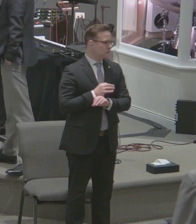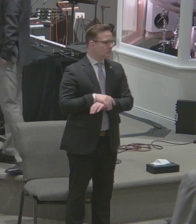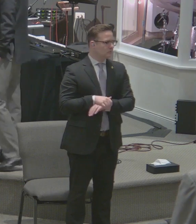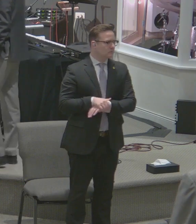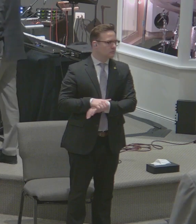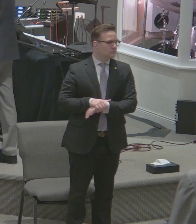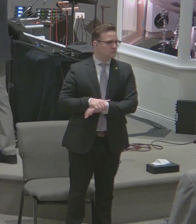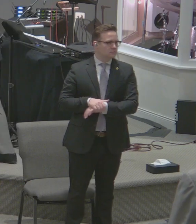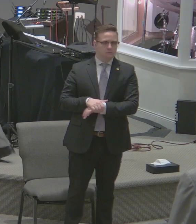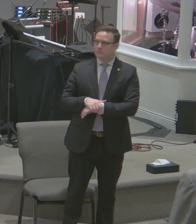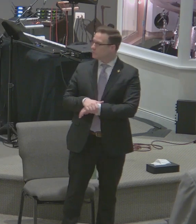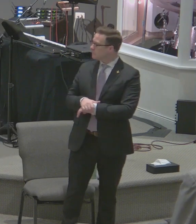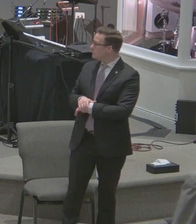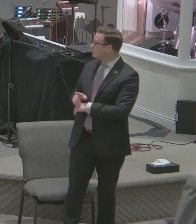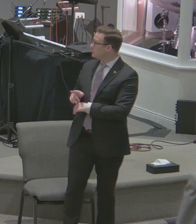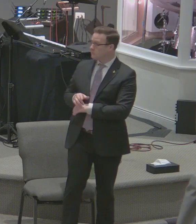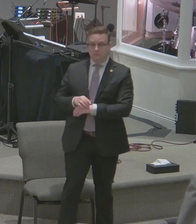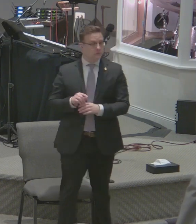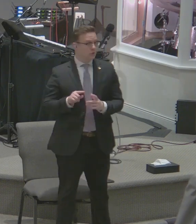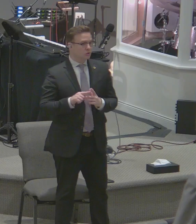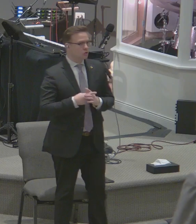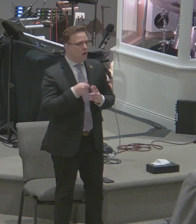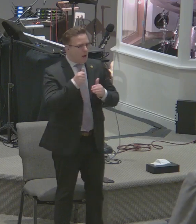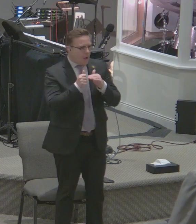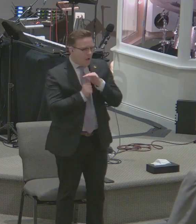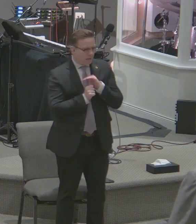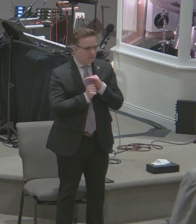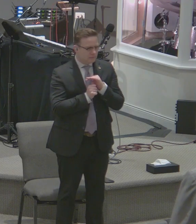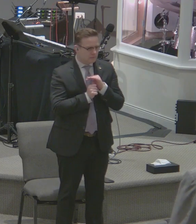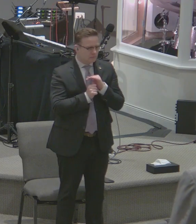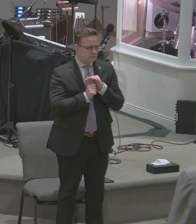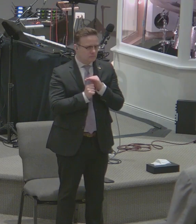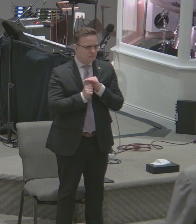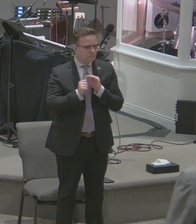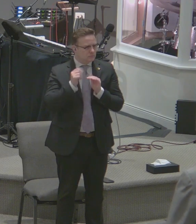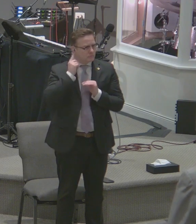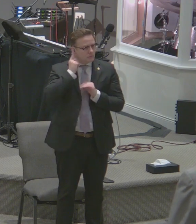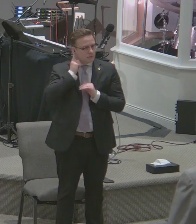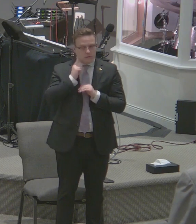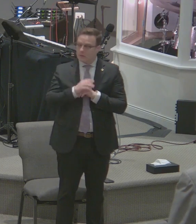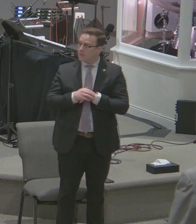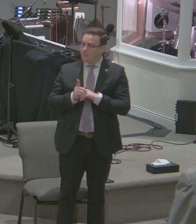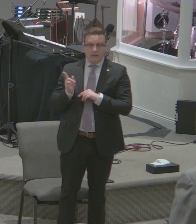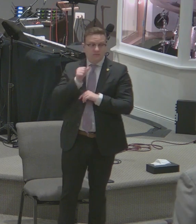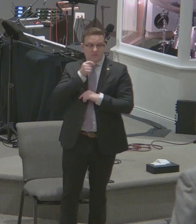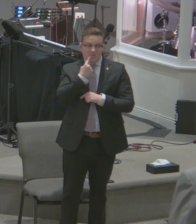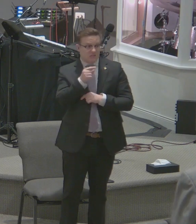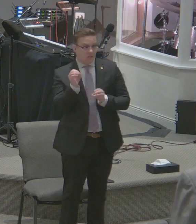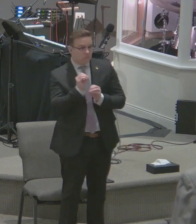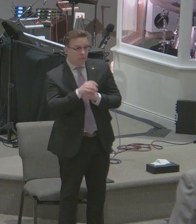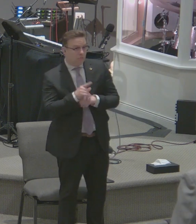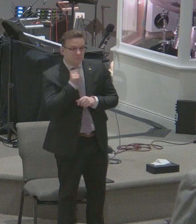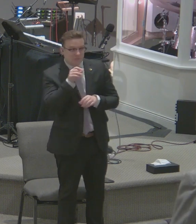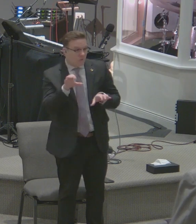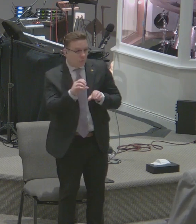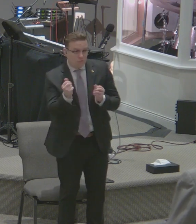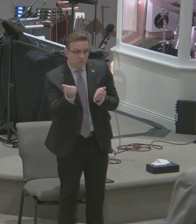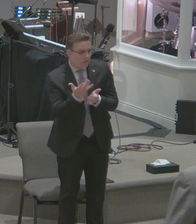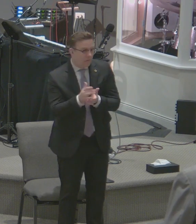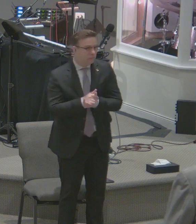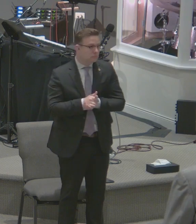What's that? Start ducking. He didn't say anything. He didn't do